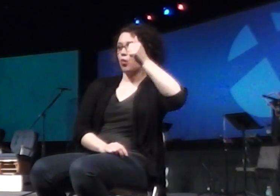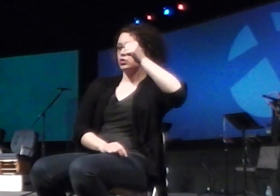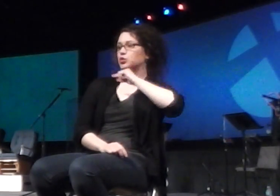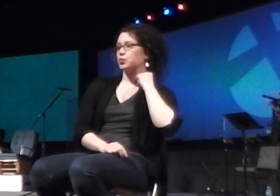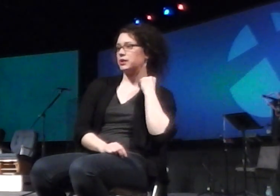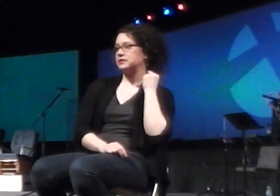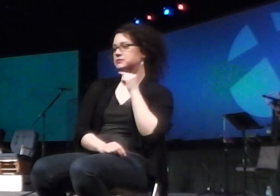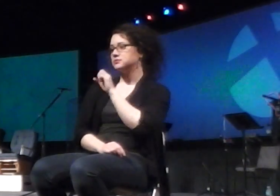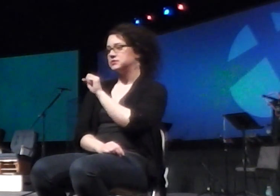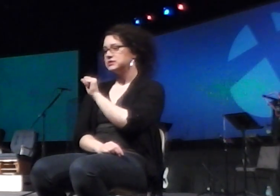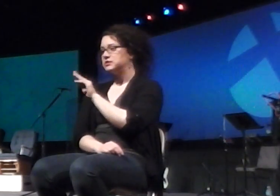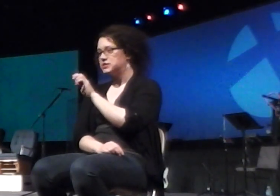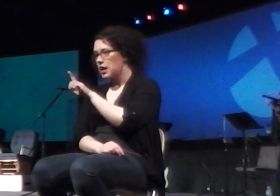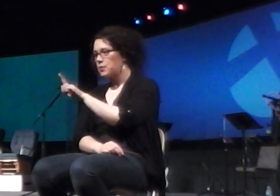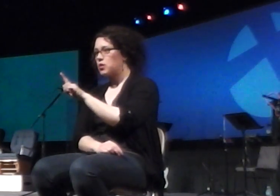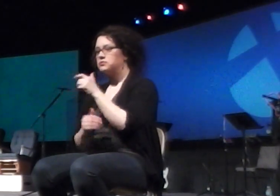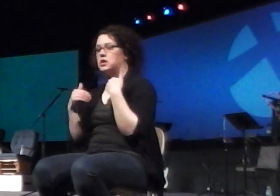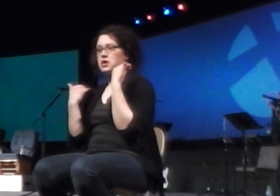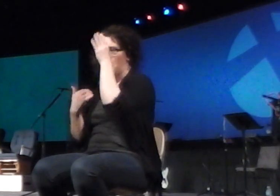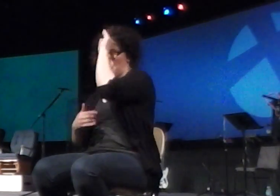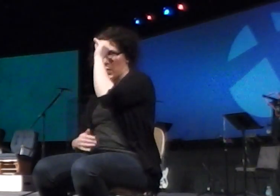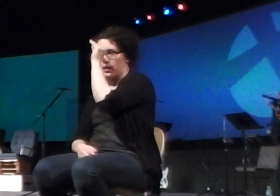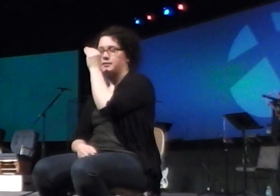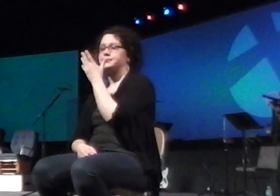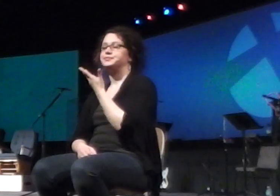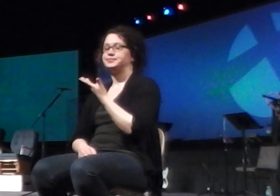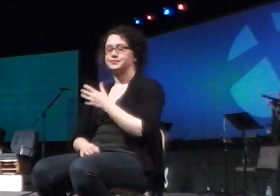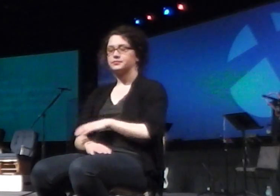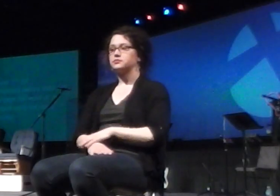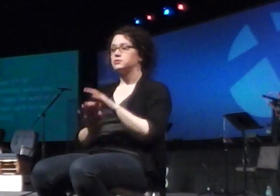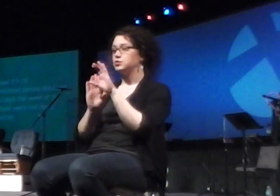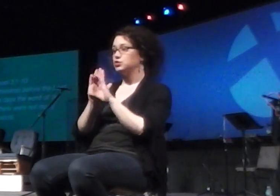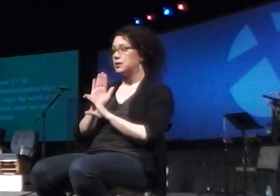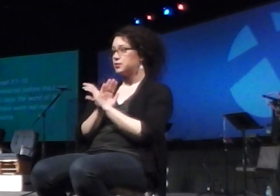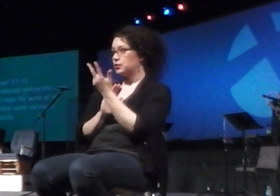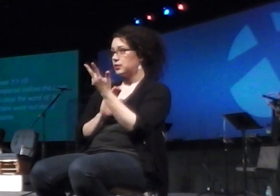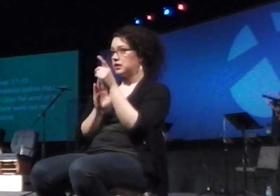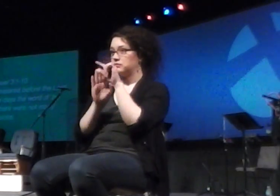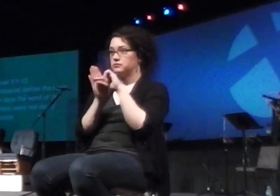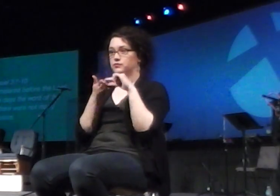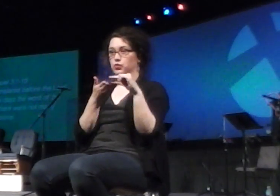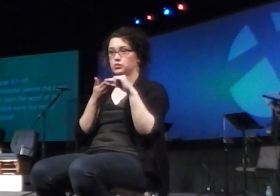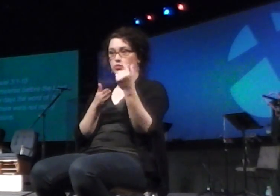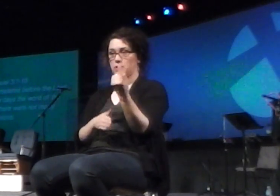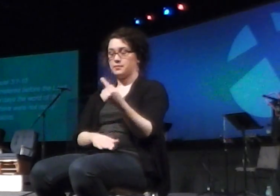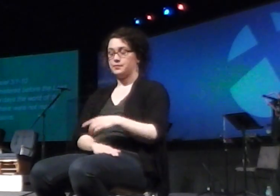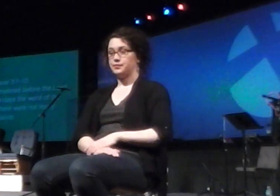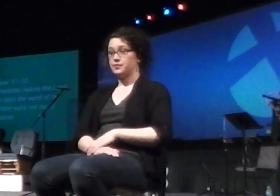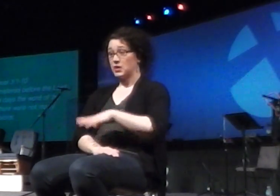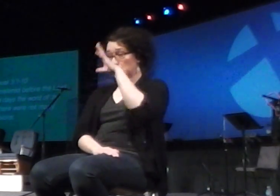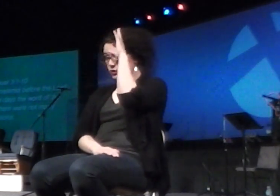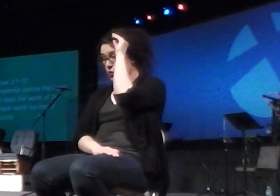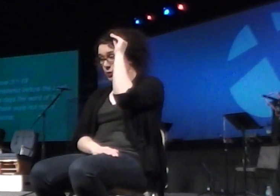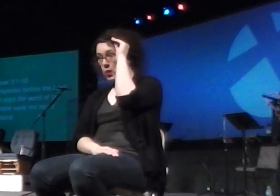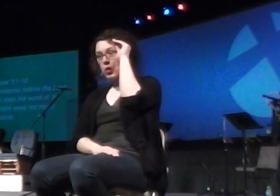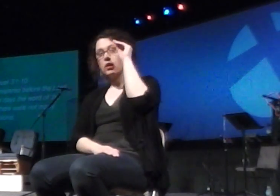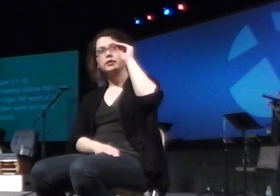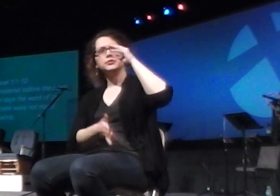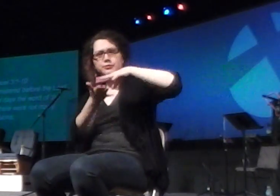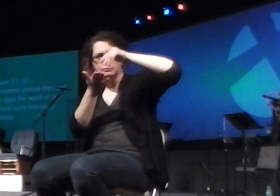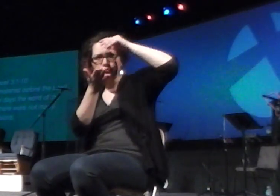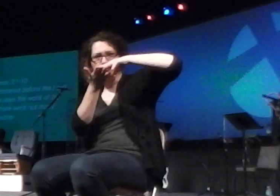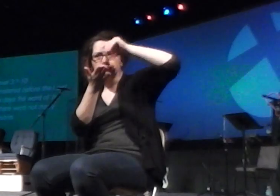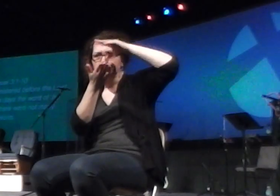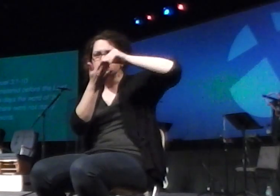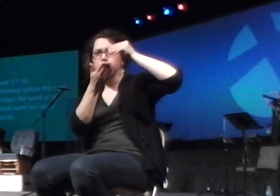up under his care. Let's take a look. This is chapter 3, verse 1. It says, "The boy Samuel ministered before the Lord under